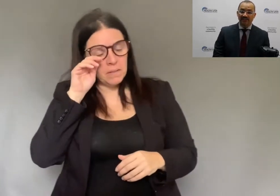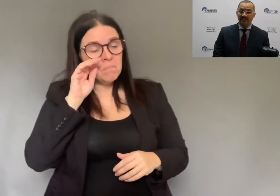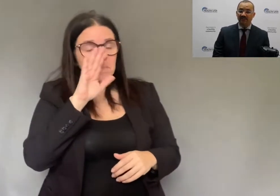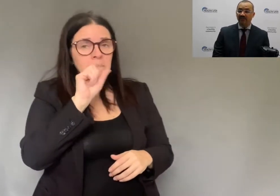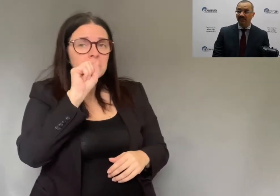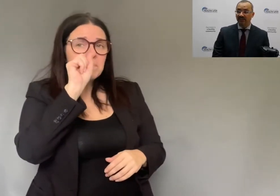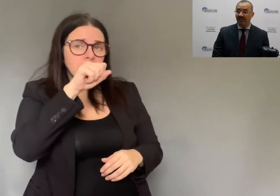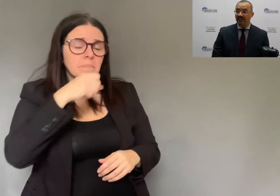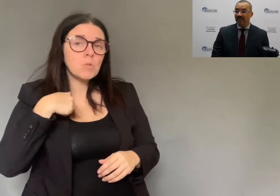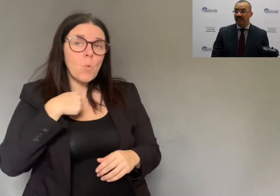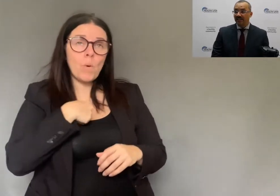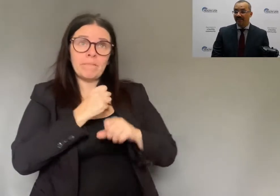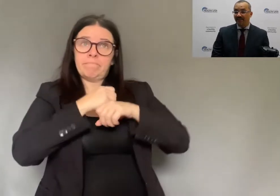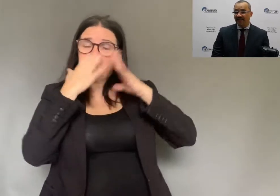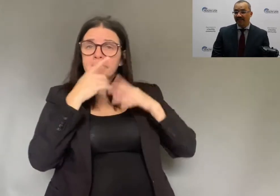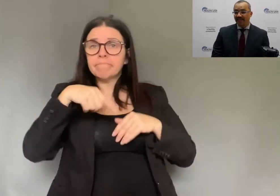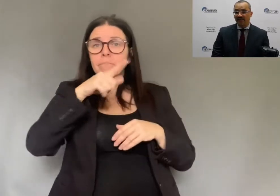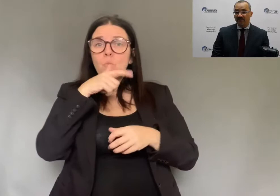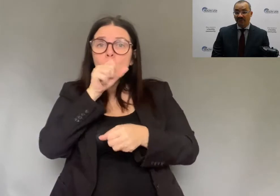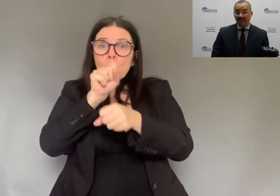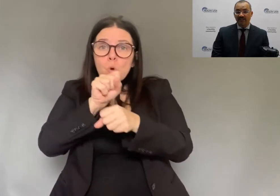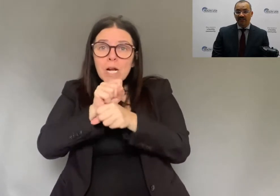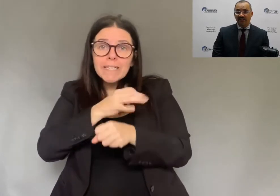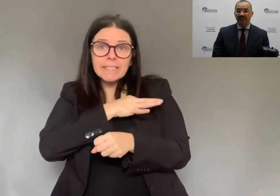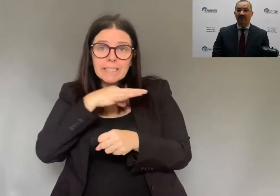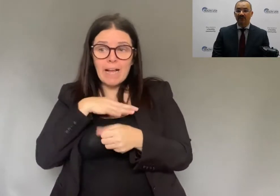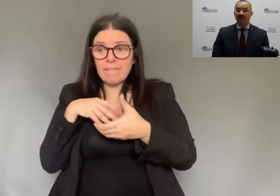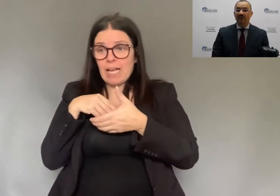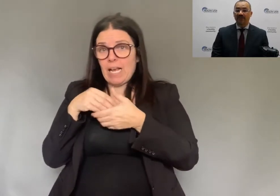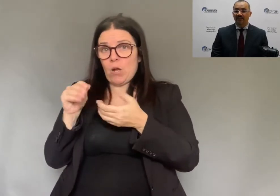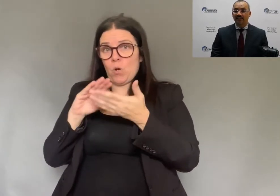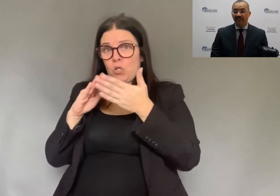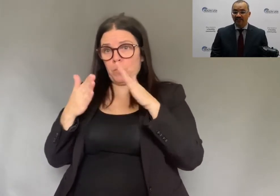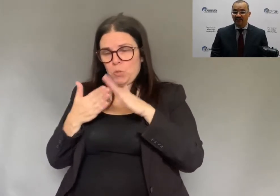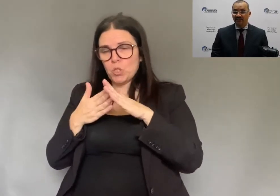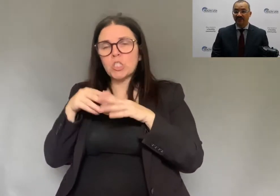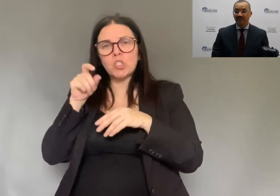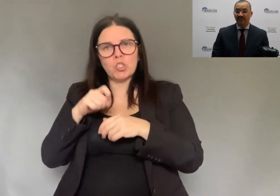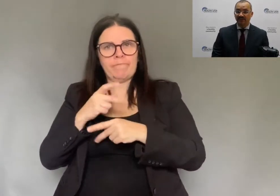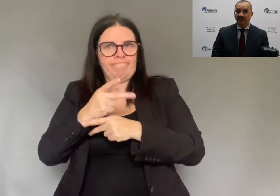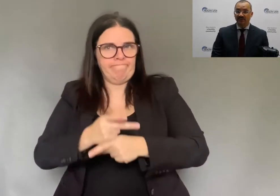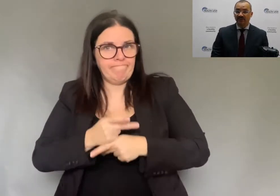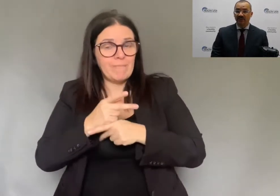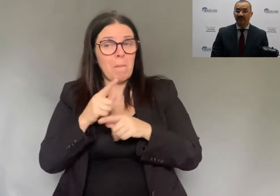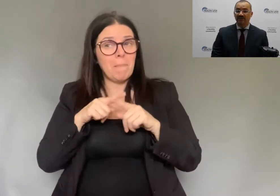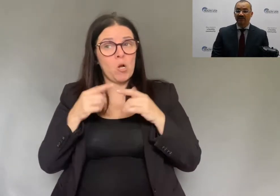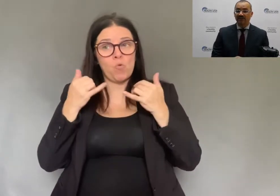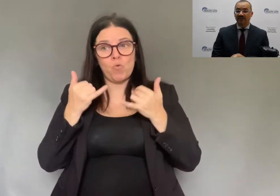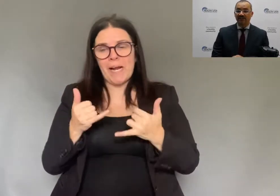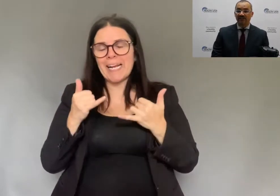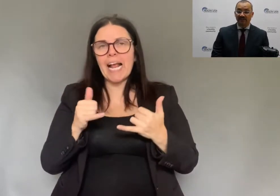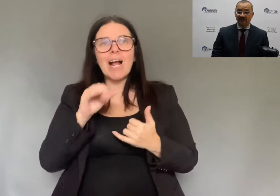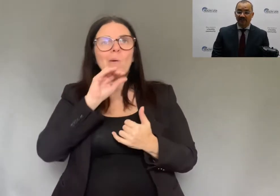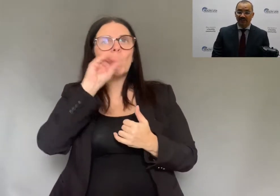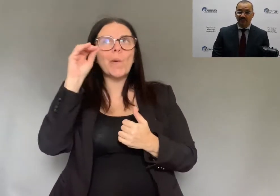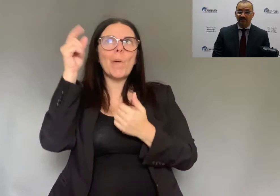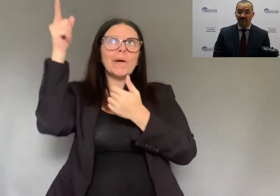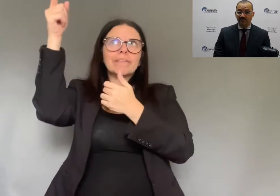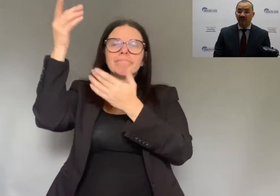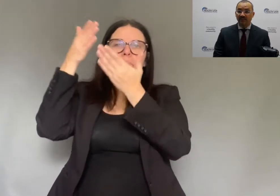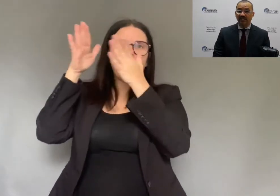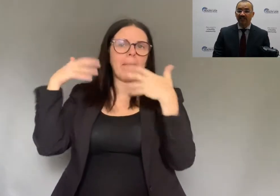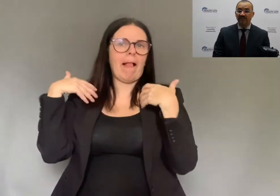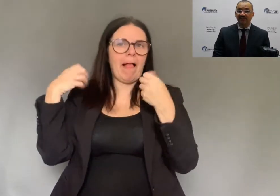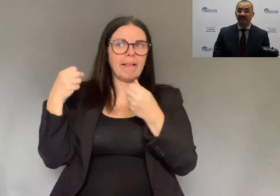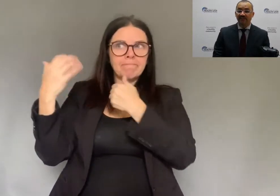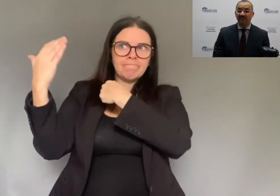in the community. And right now there is no recommendation for these healthcare workers or the individuals who are